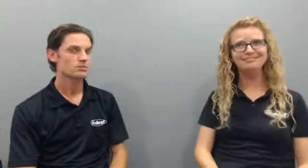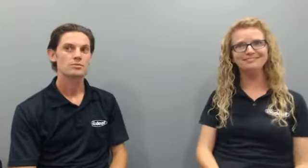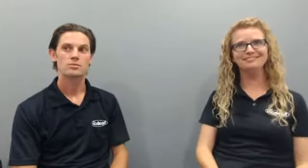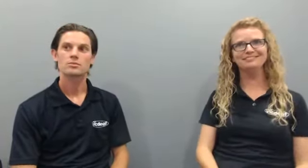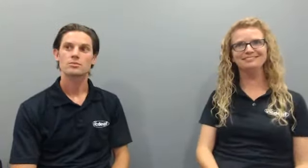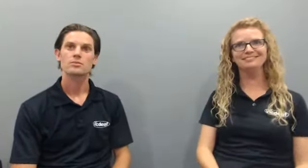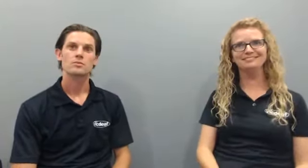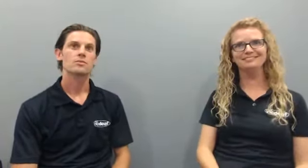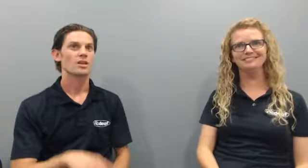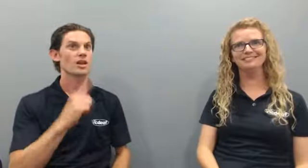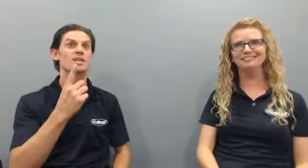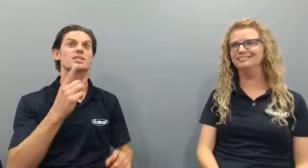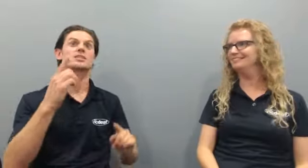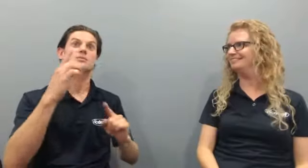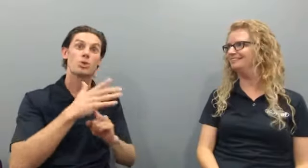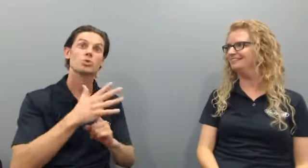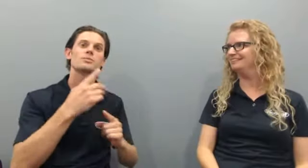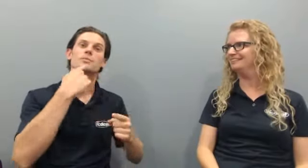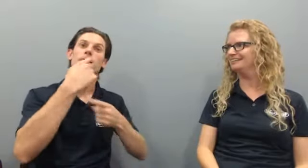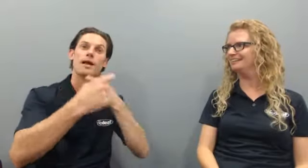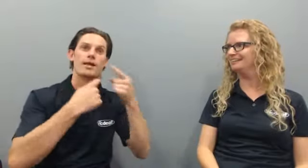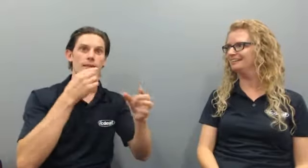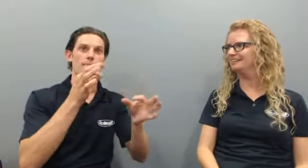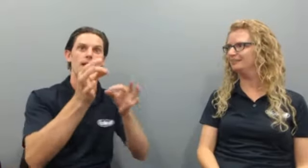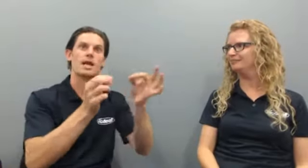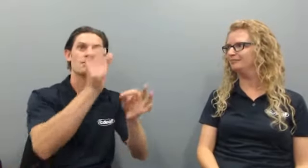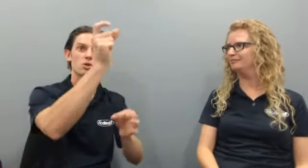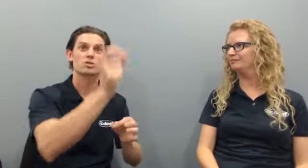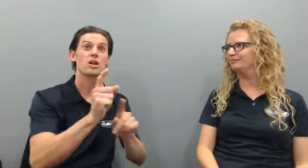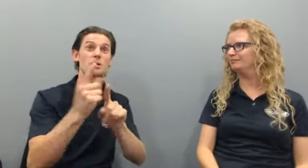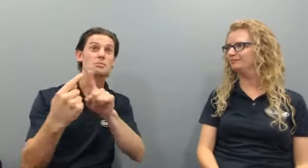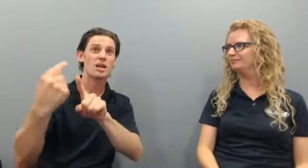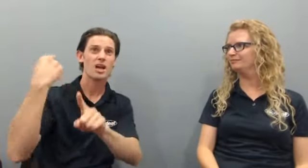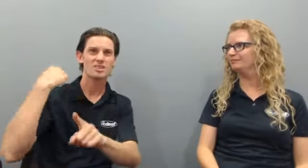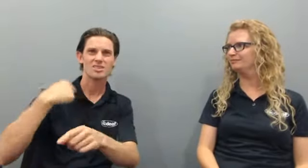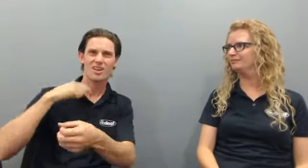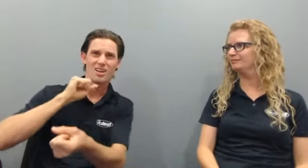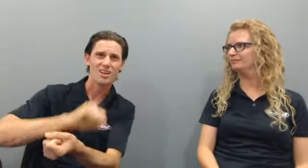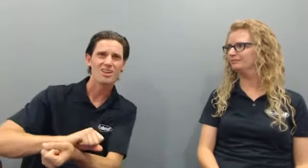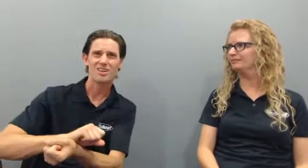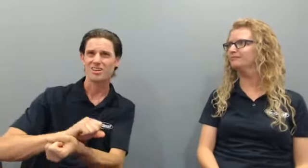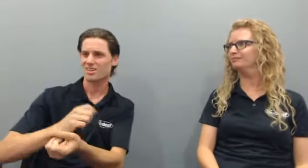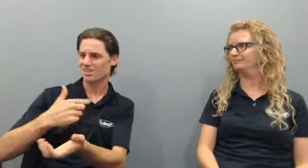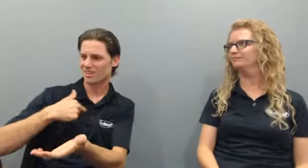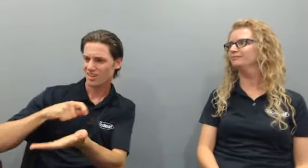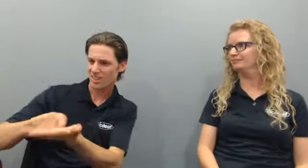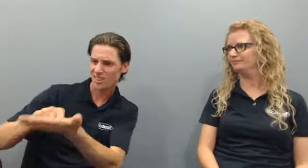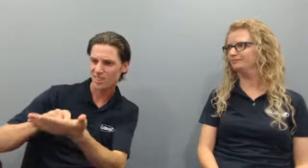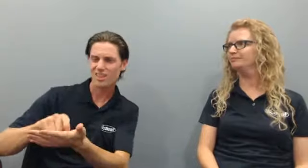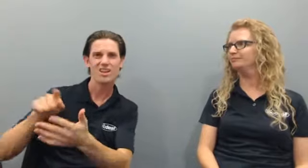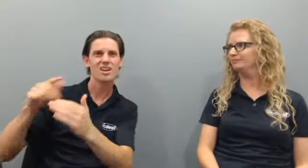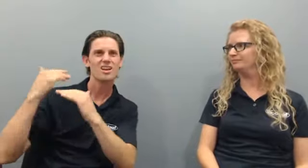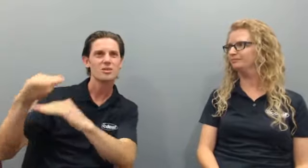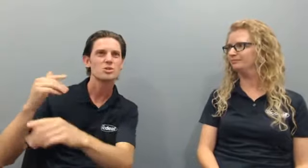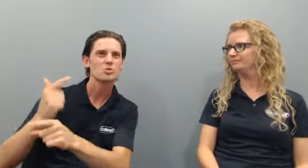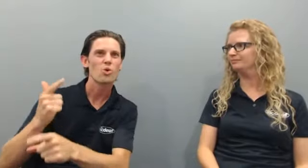and you think that it will be extremely beneficial to have interpreters there, then you can. It's really important you do have that conversation with your planner.